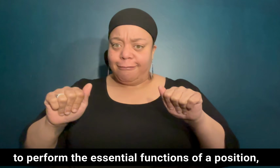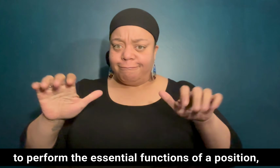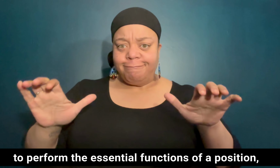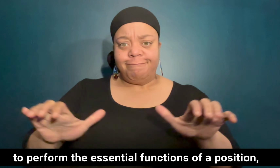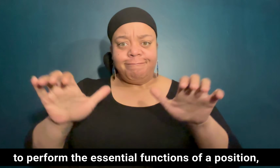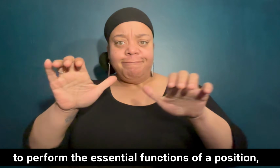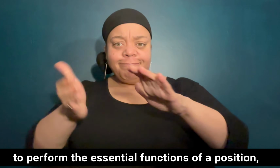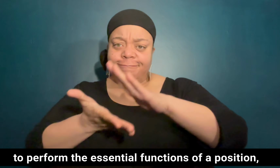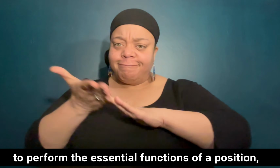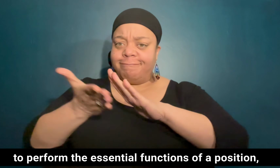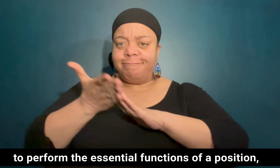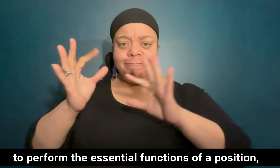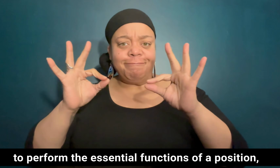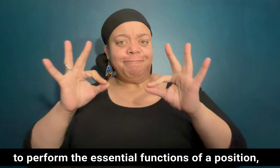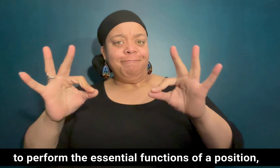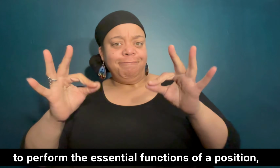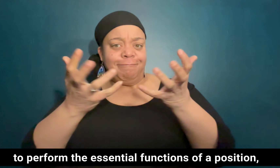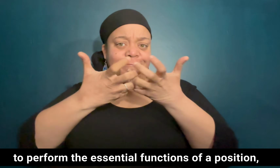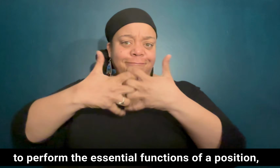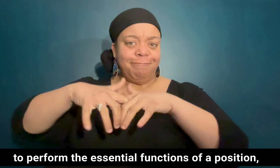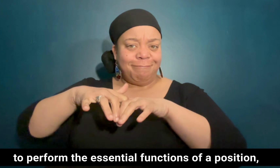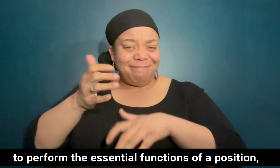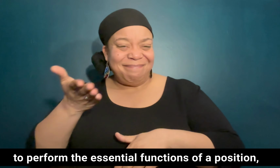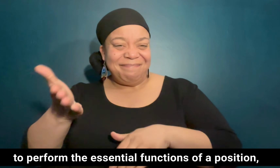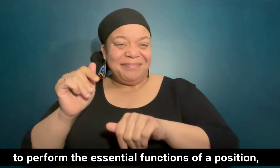to perform the essential functions of a position,